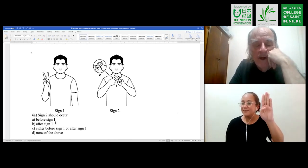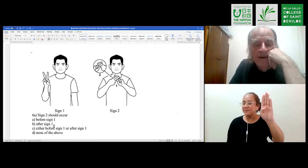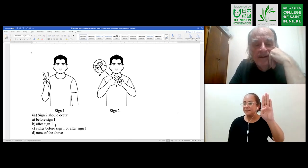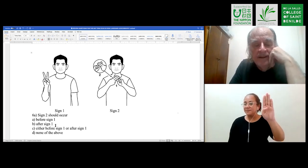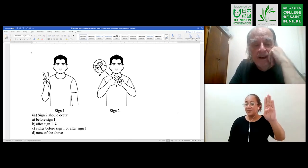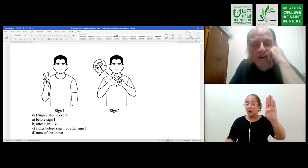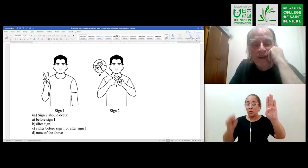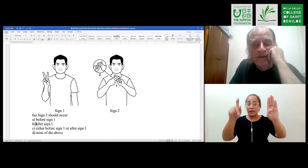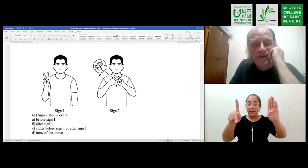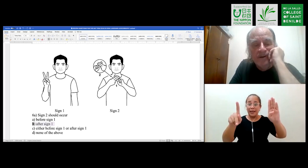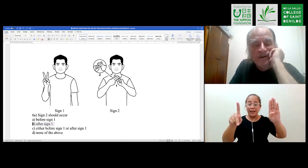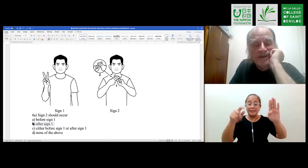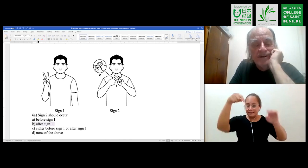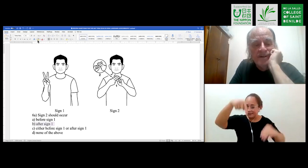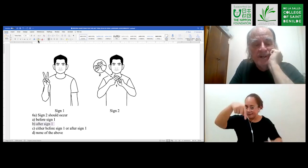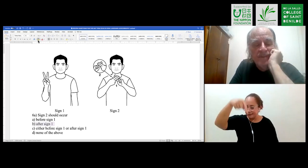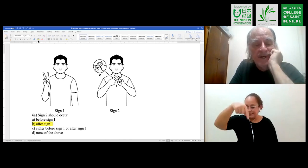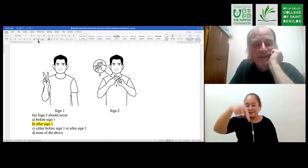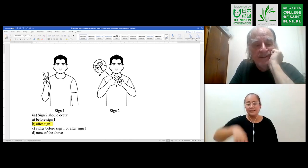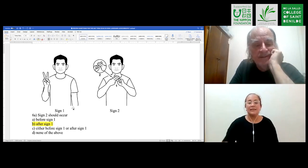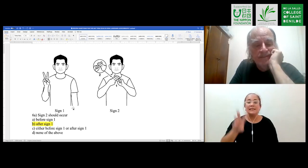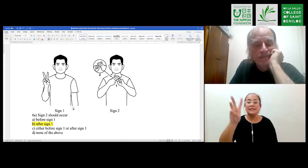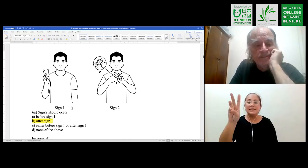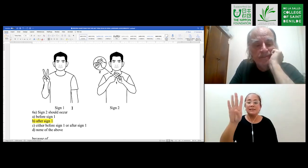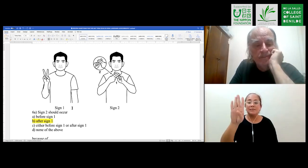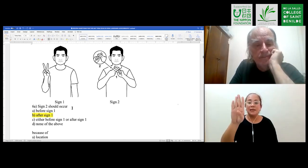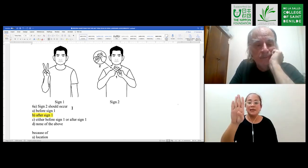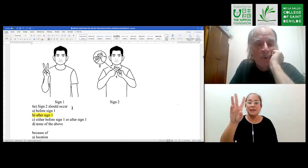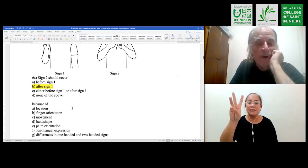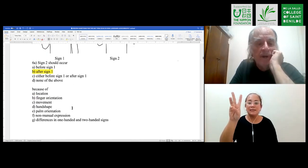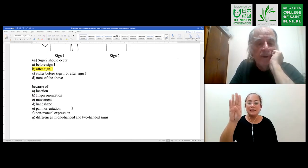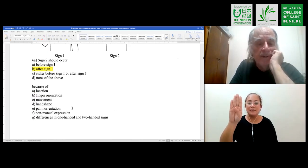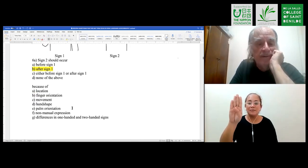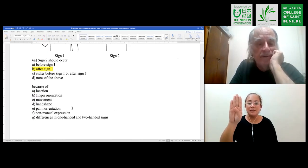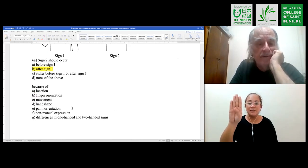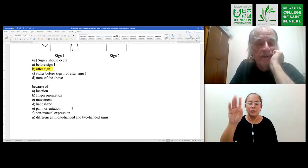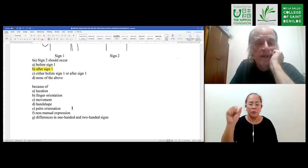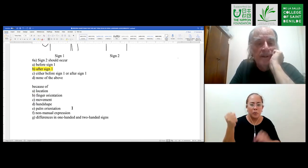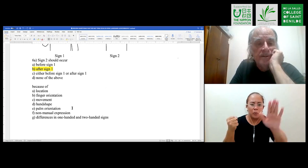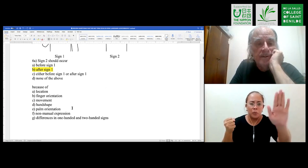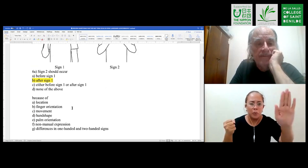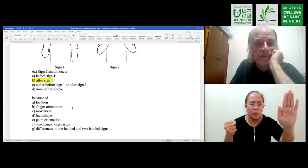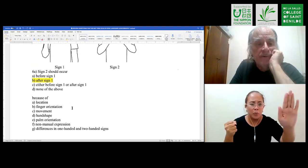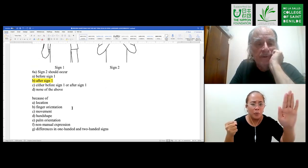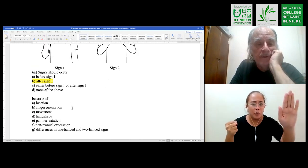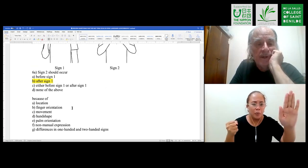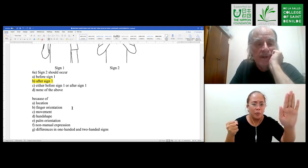Okay, now go down to the 6B. Go, wait. Yes, after